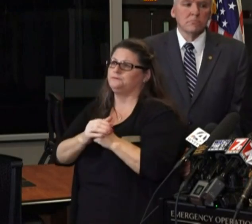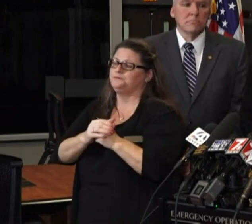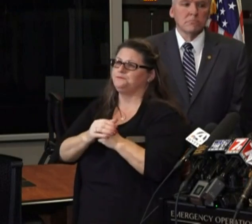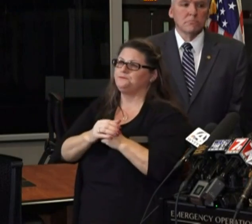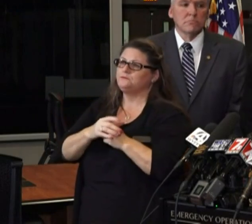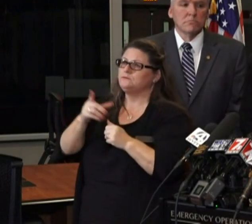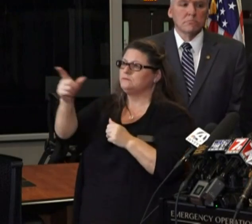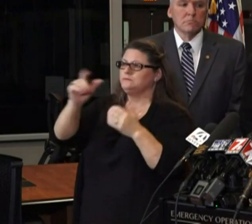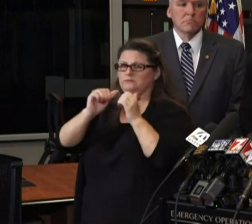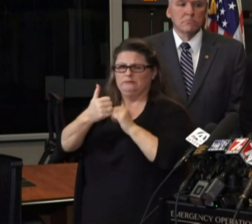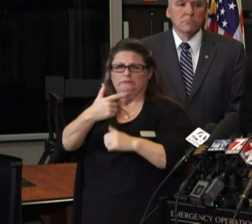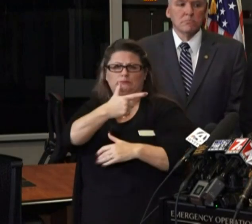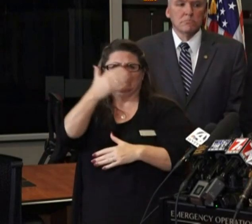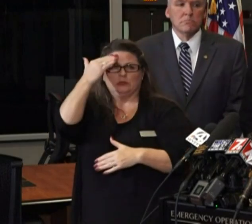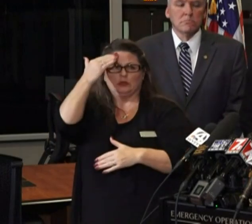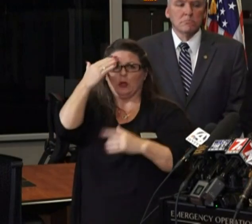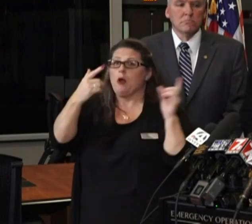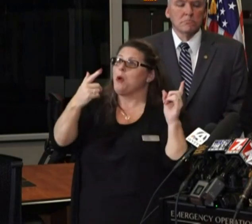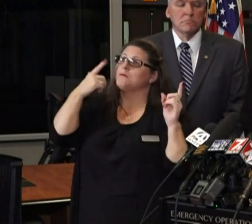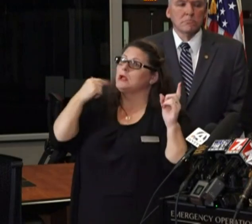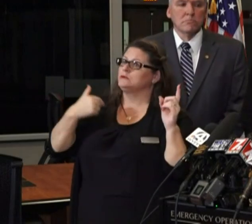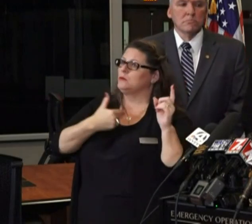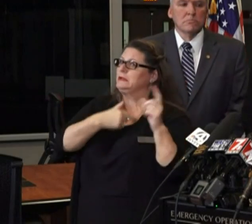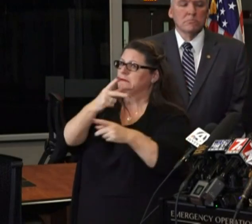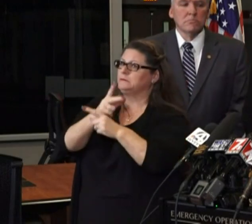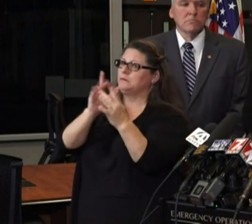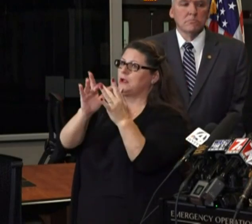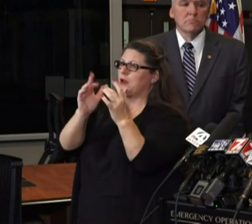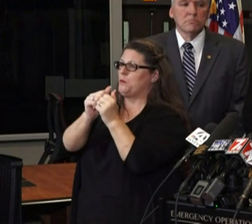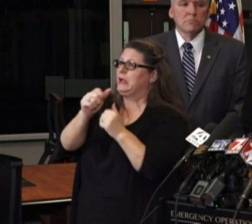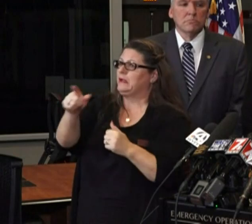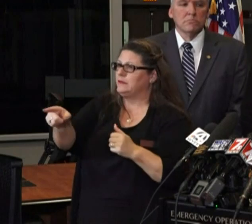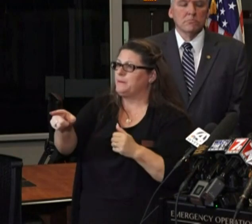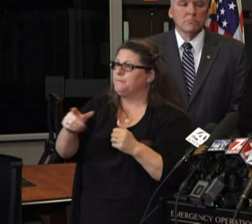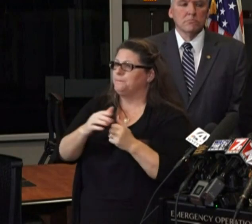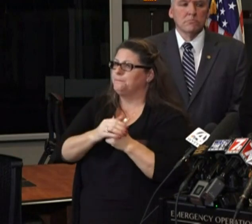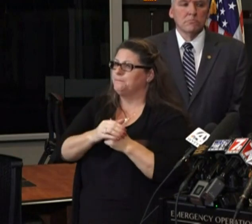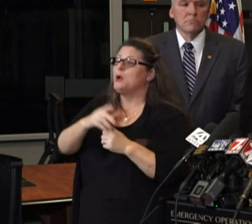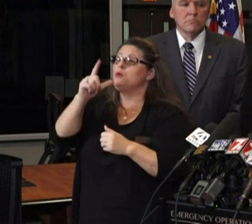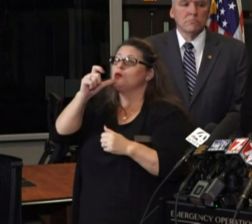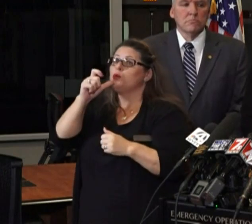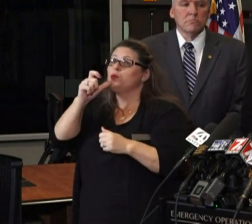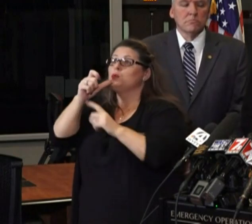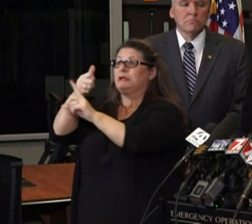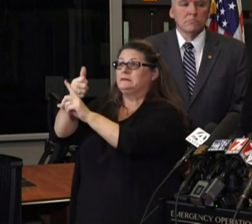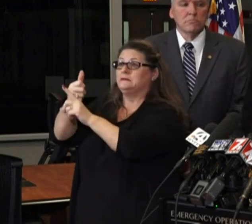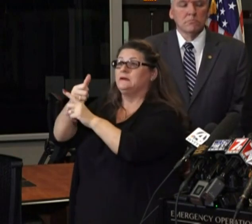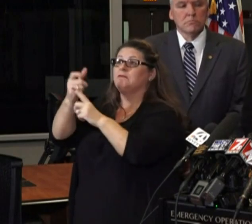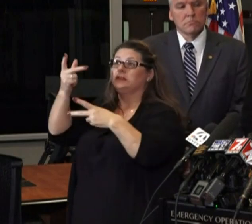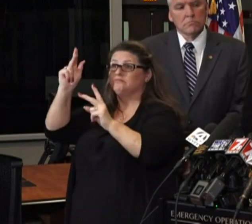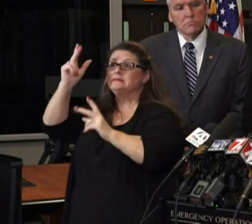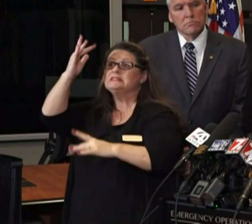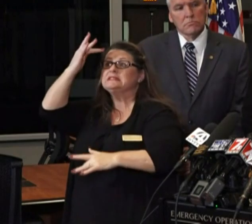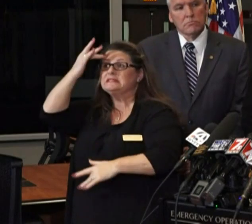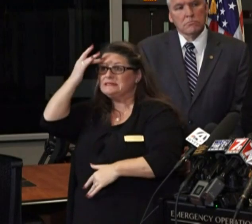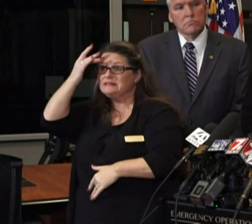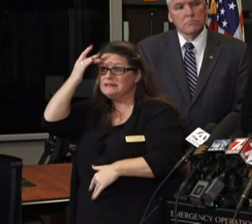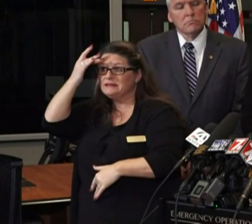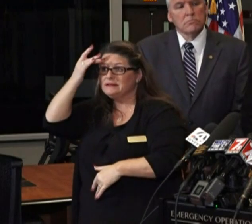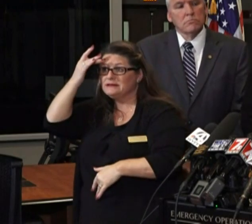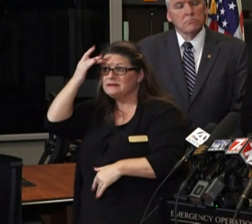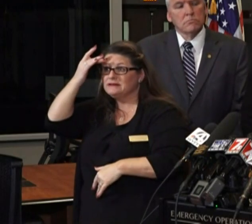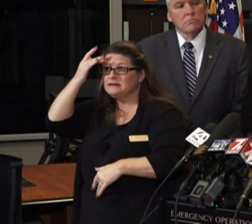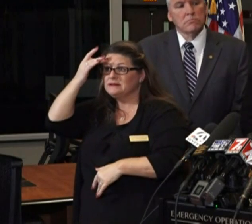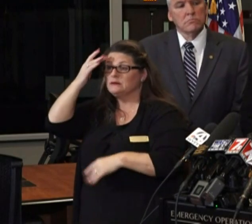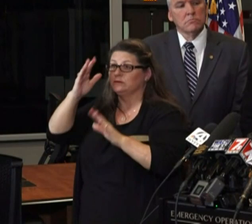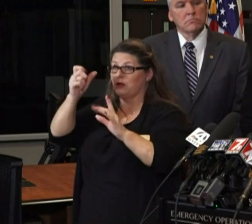Because they're in contact with, depending on their, the individuals who are ill are in,